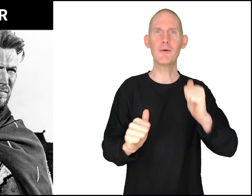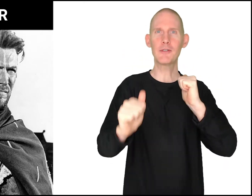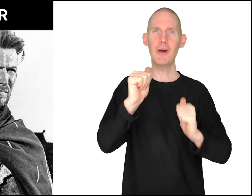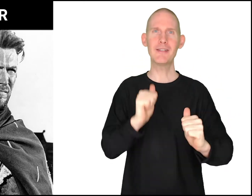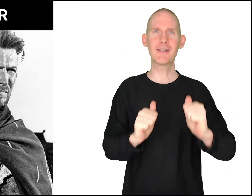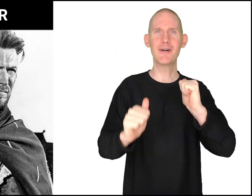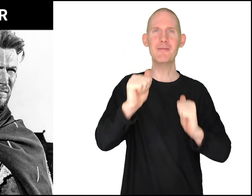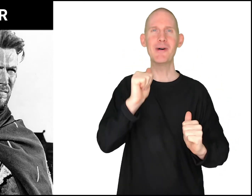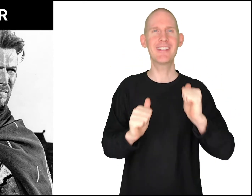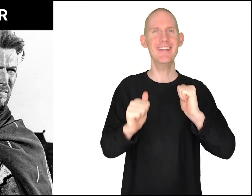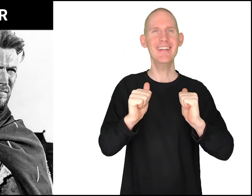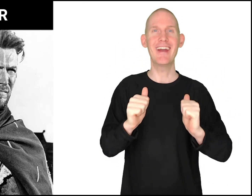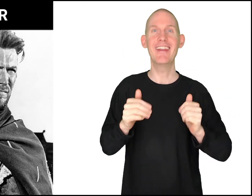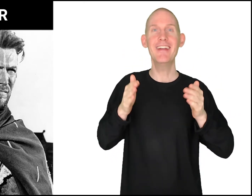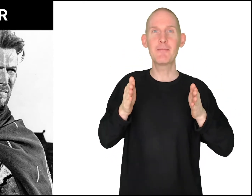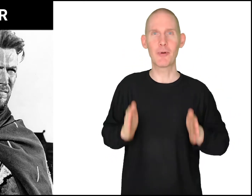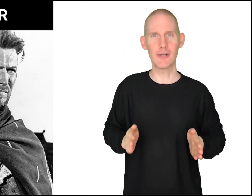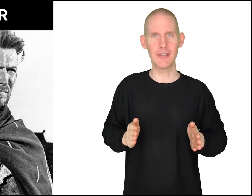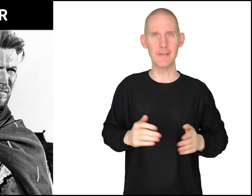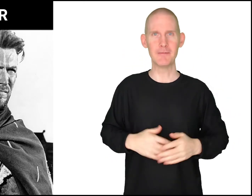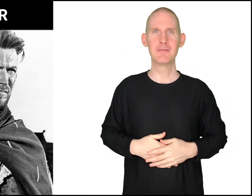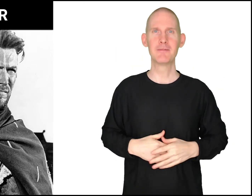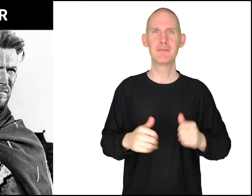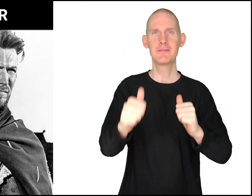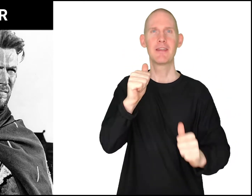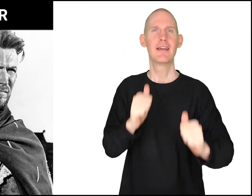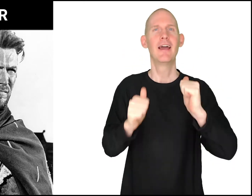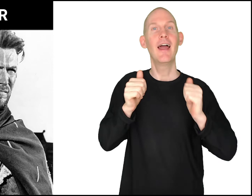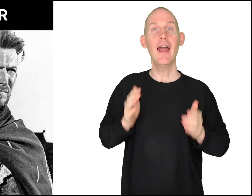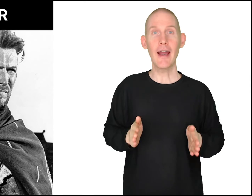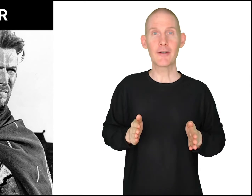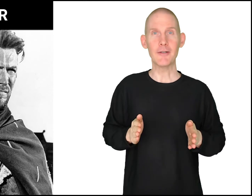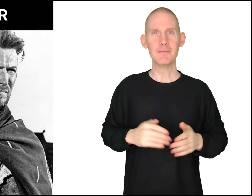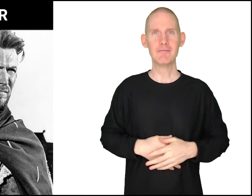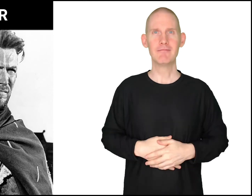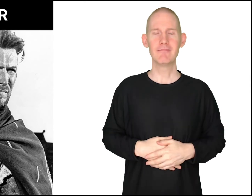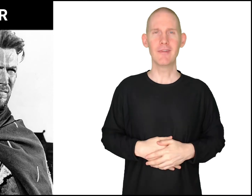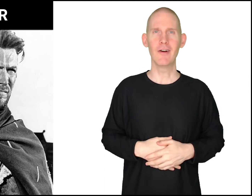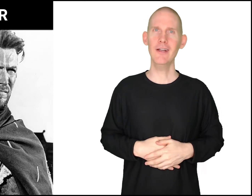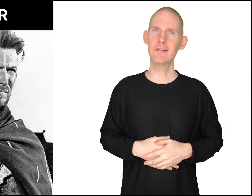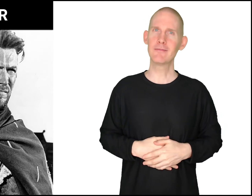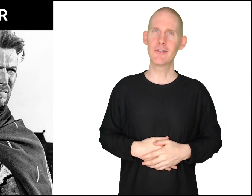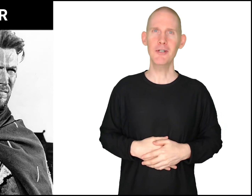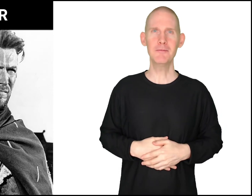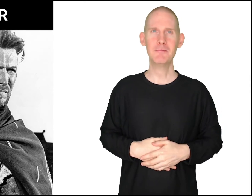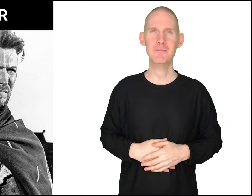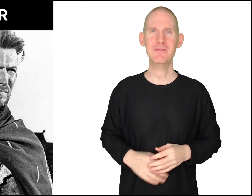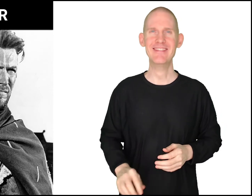backwards bicycle motion, and then person. Actor. All right, good.